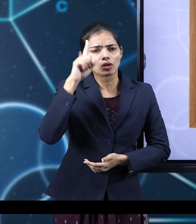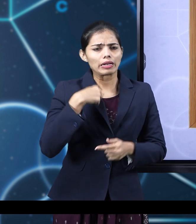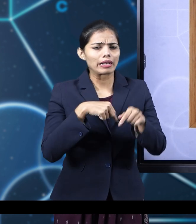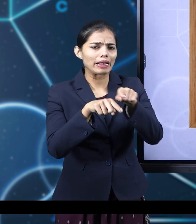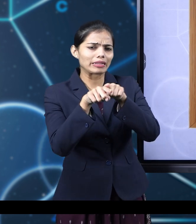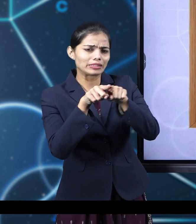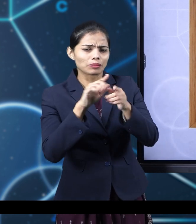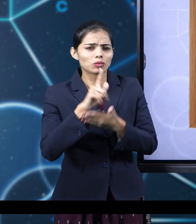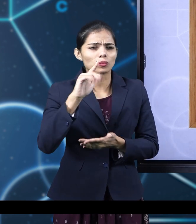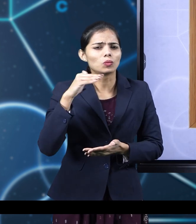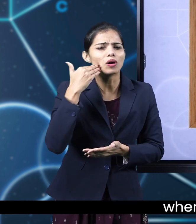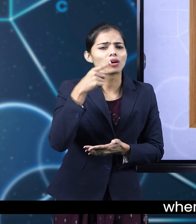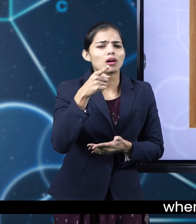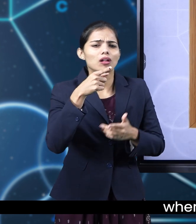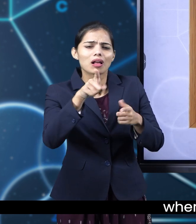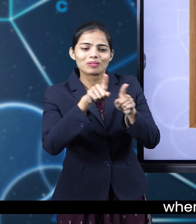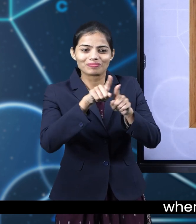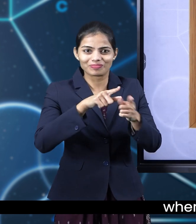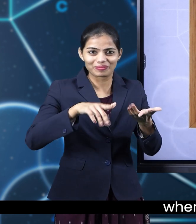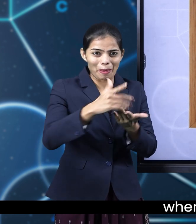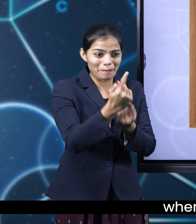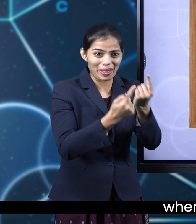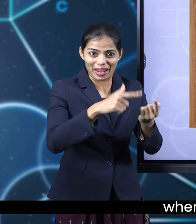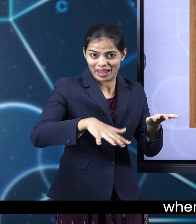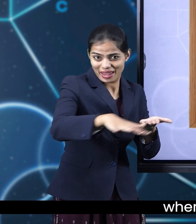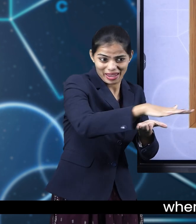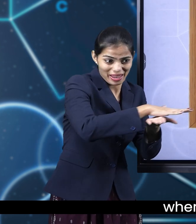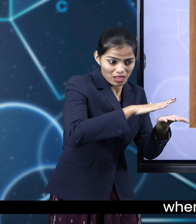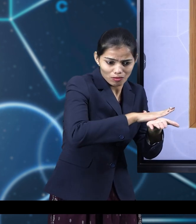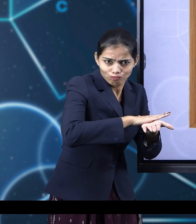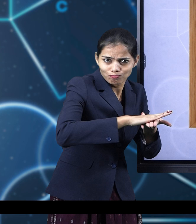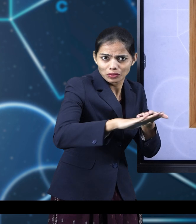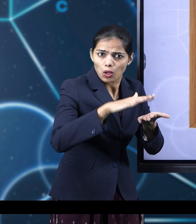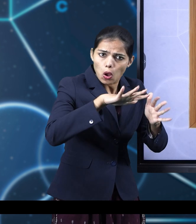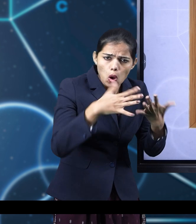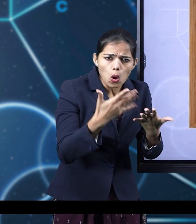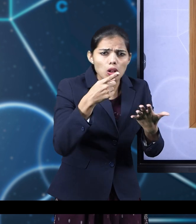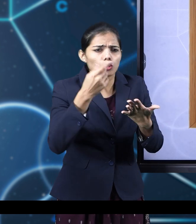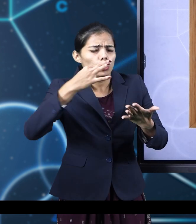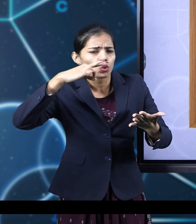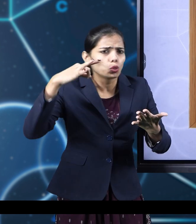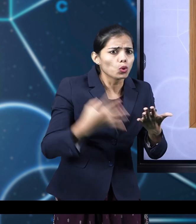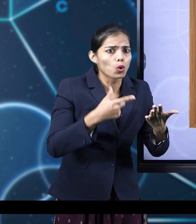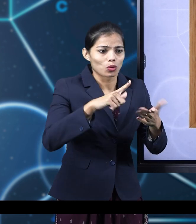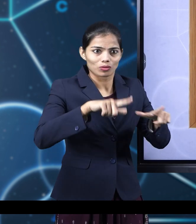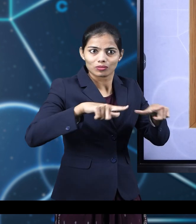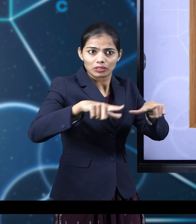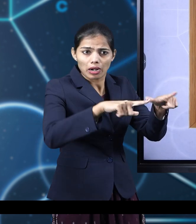For example, when you are laying down new tiles or planting a garden, calculating